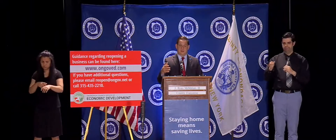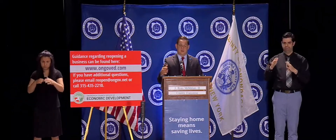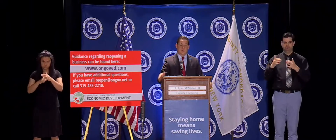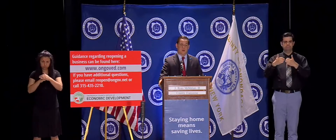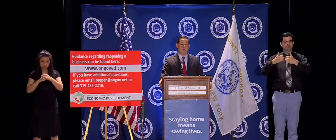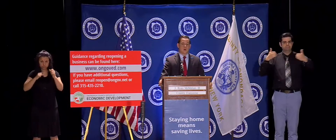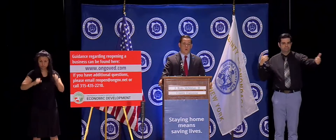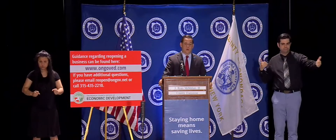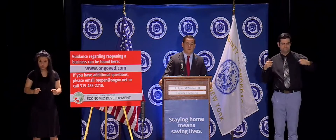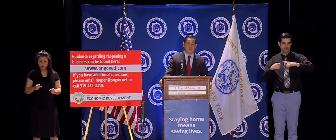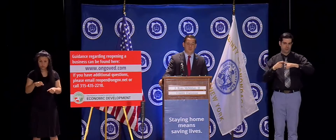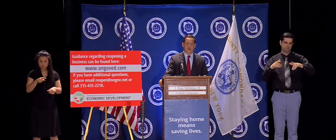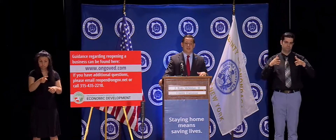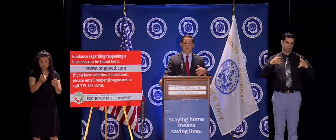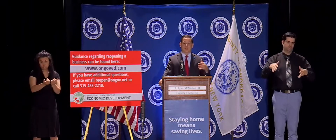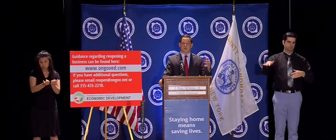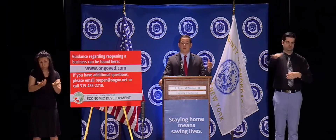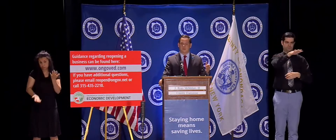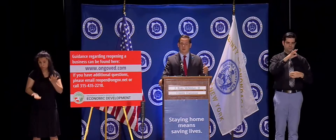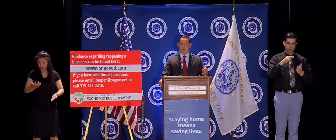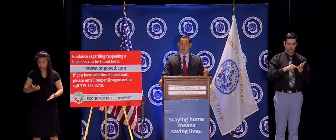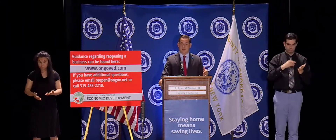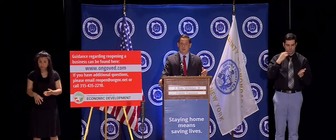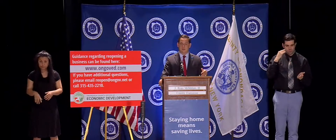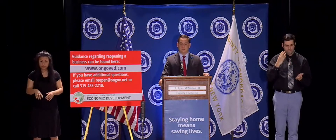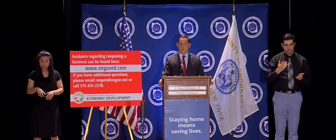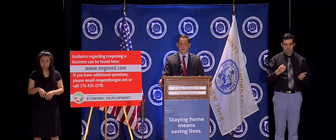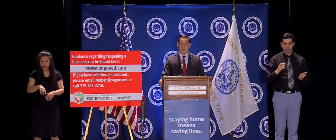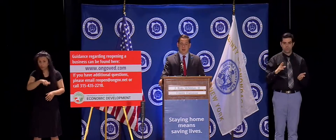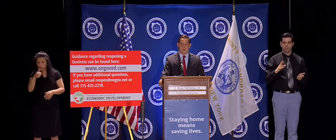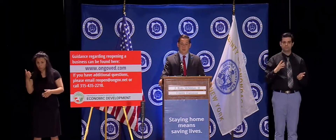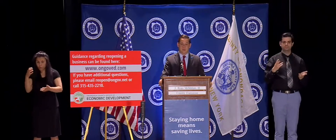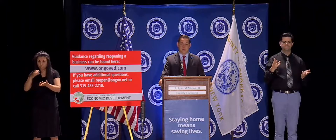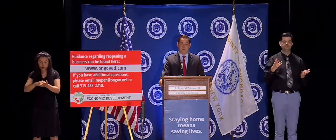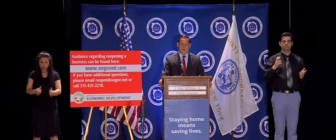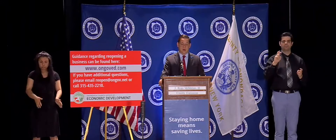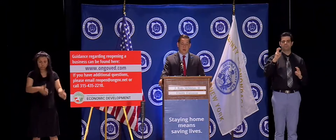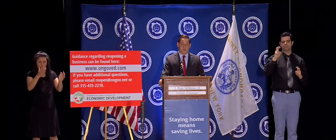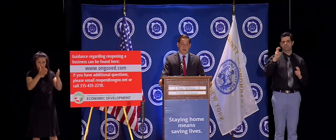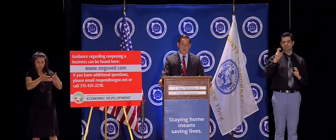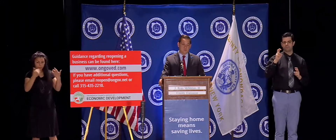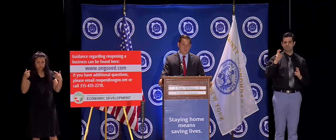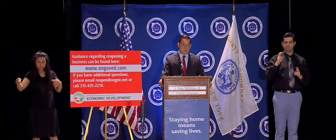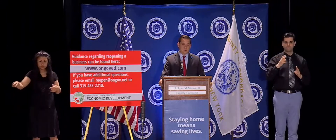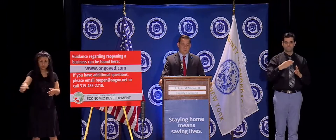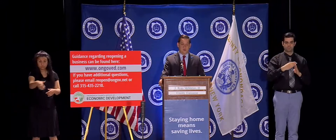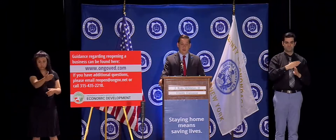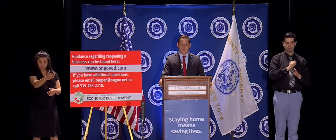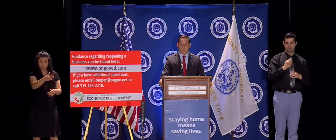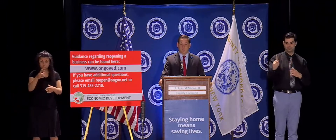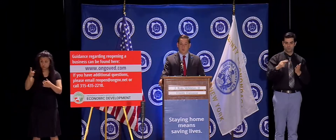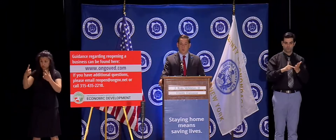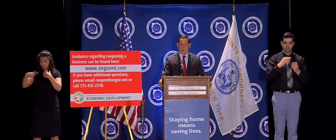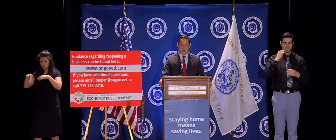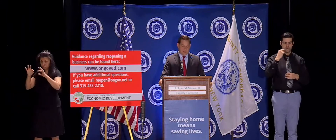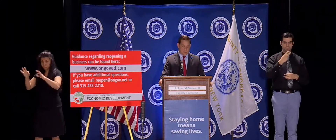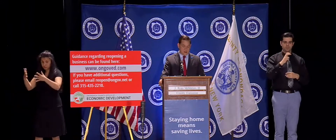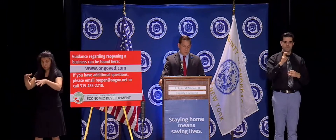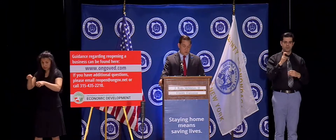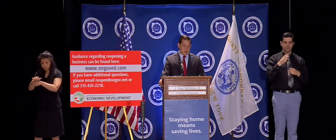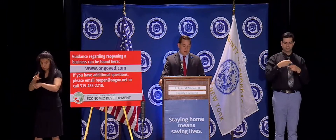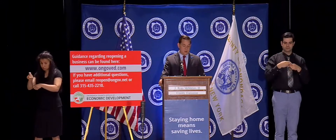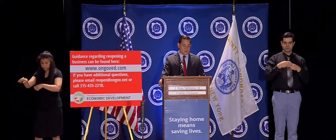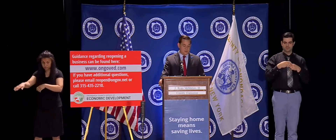maybe that's how you do it. Or if there's a transitional facility that needs to be established to do that, if that's the rules, we'll work